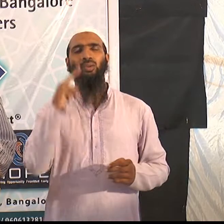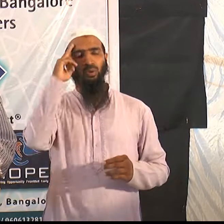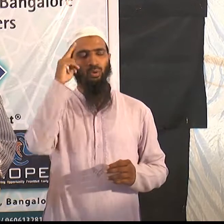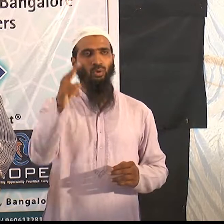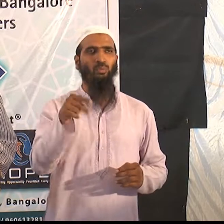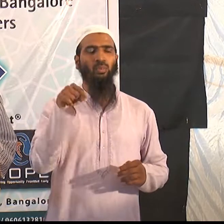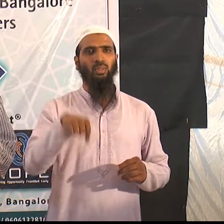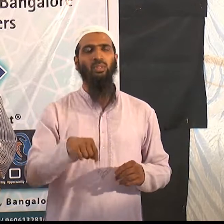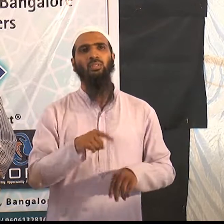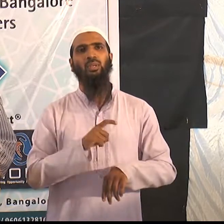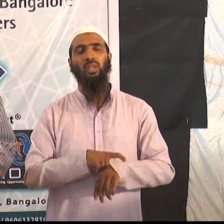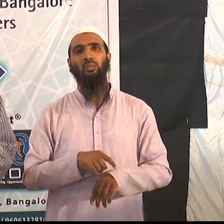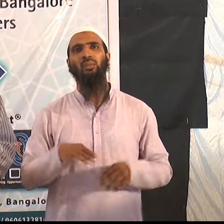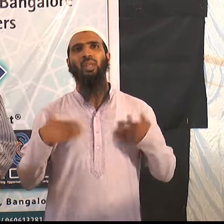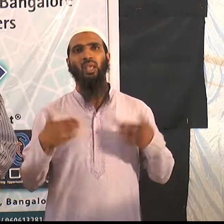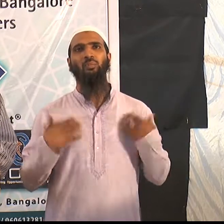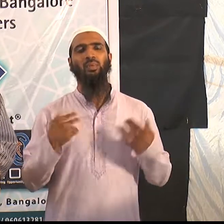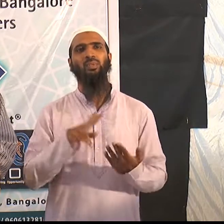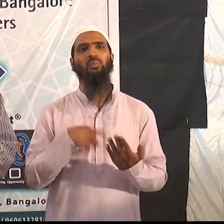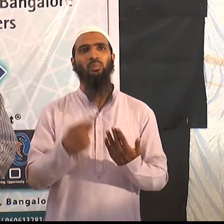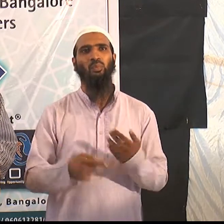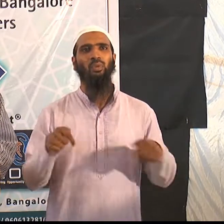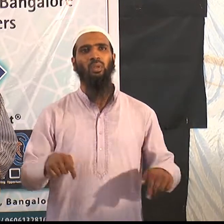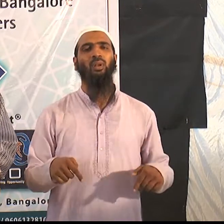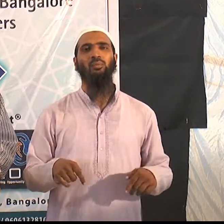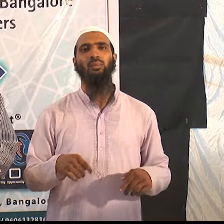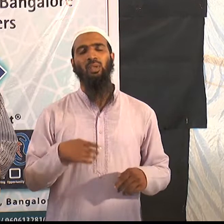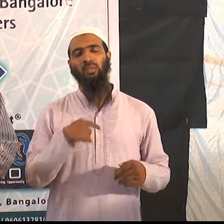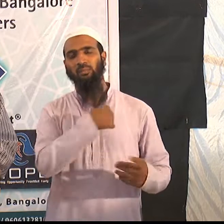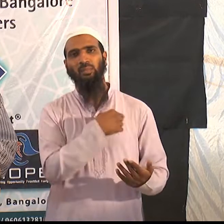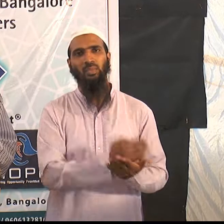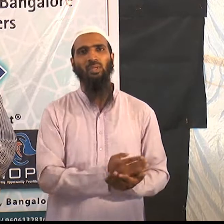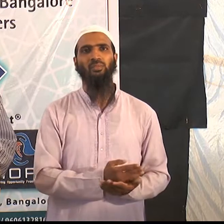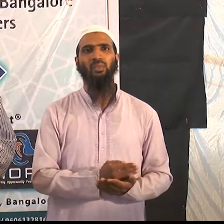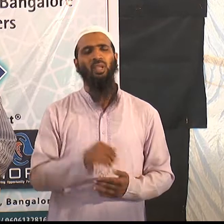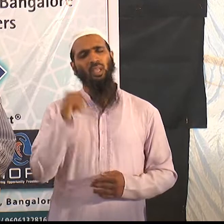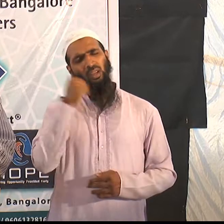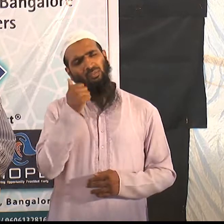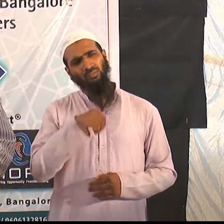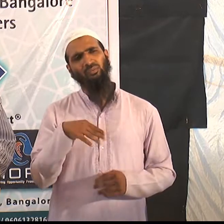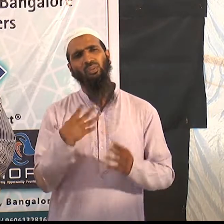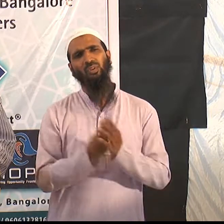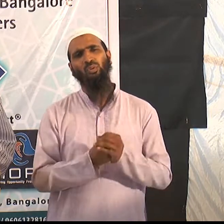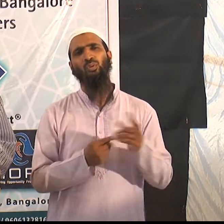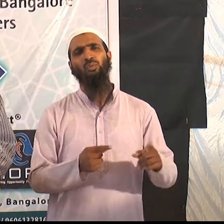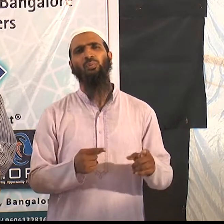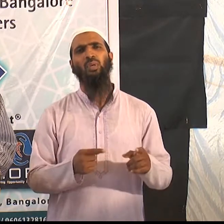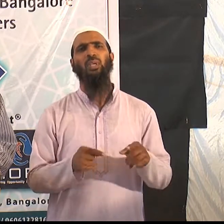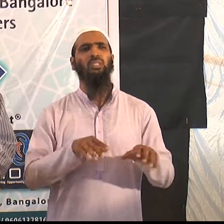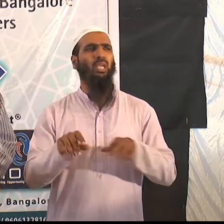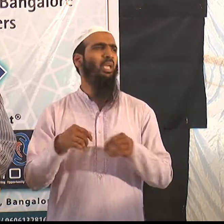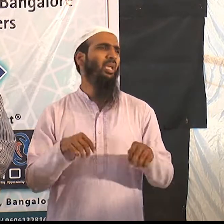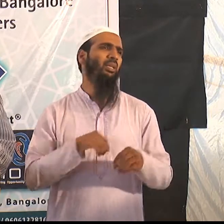in continuing with this festival. Every religion also has a similar kind of an